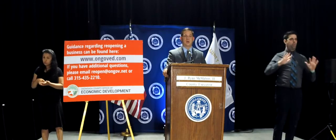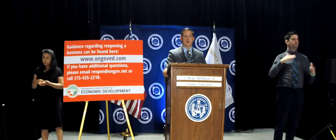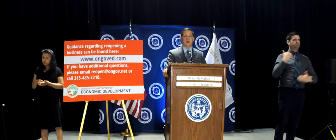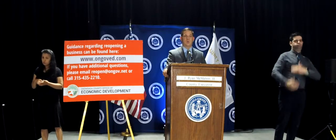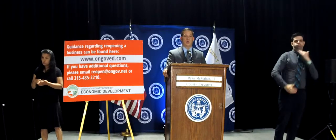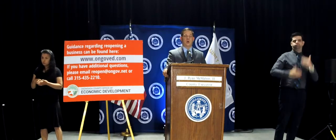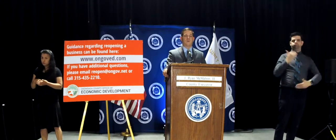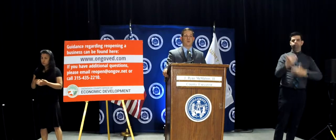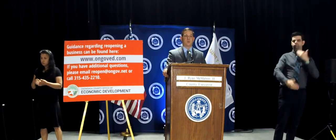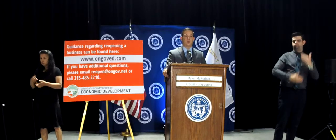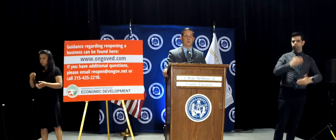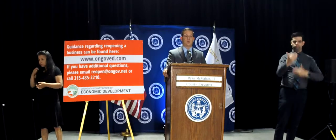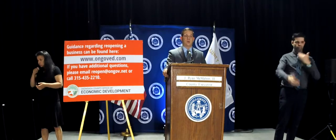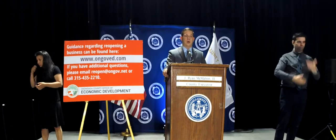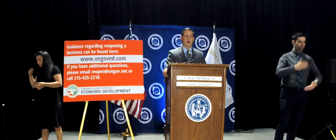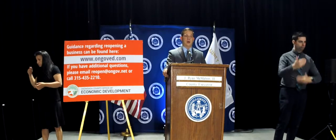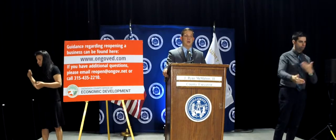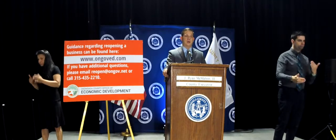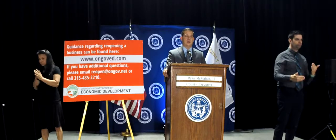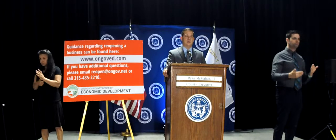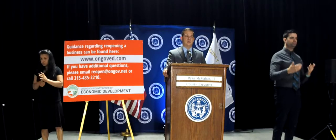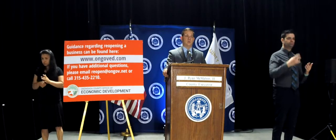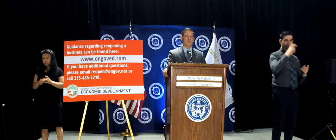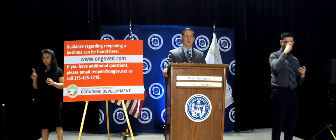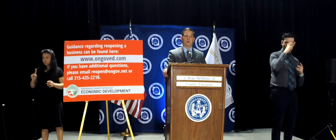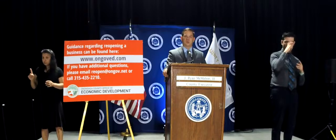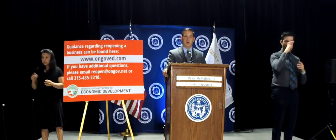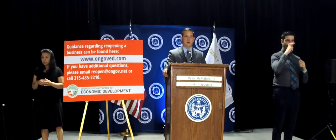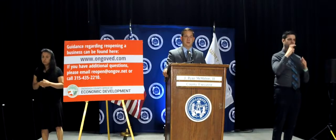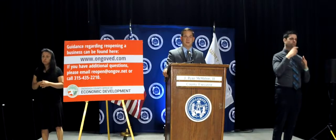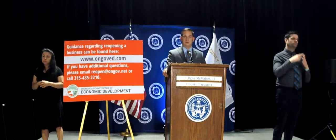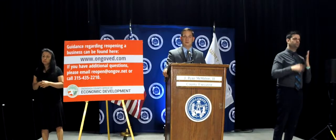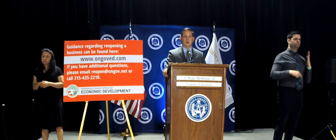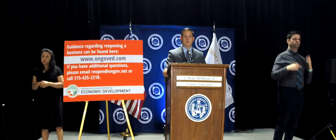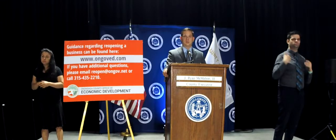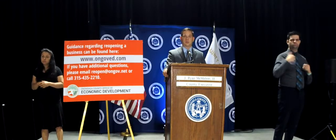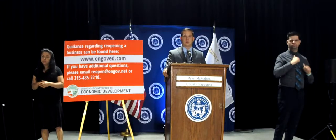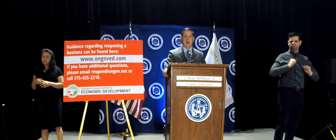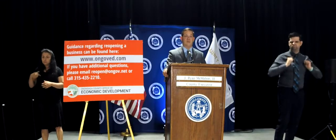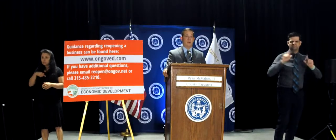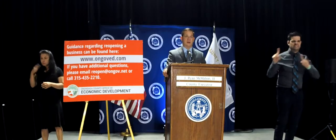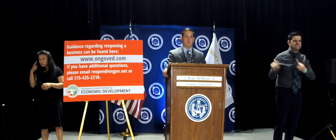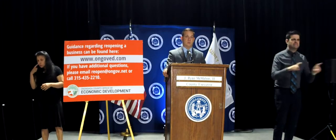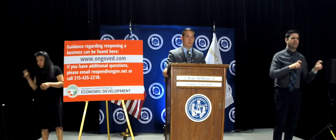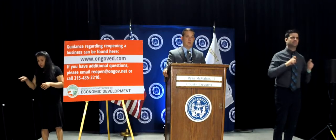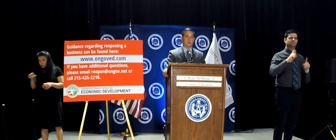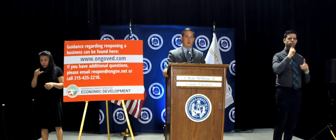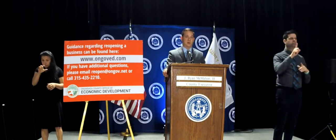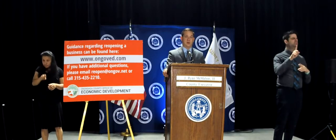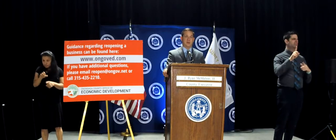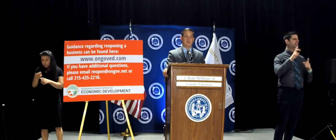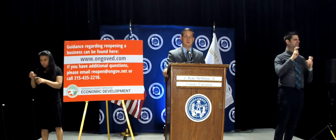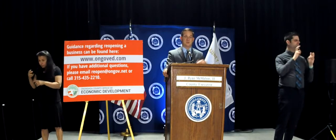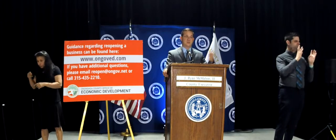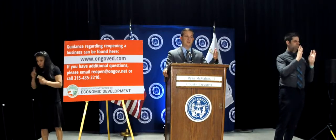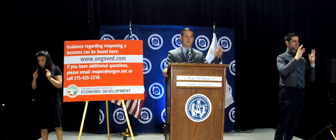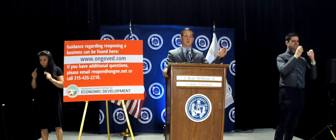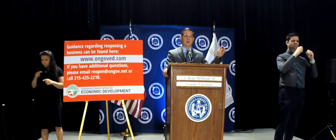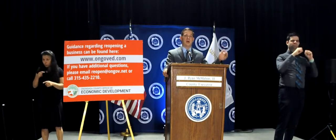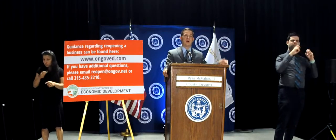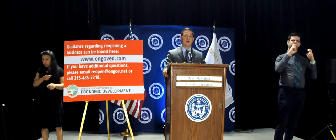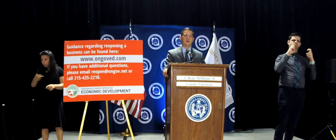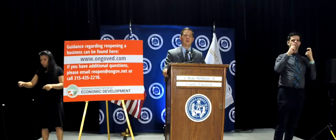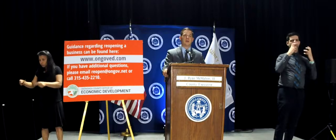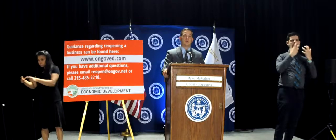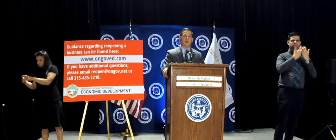where we're comfortable and we're micro-targeting just like we have been. We micro-target our cases. We tell you